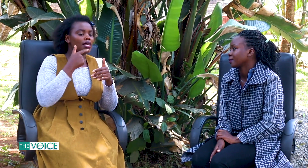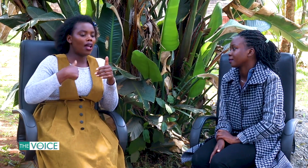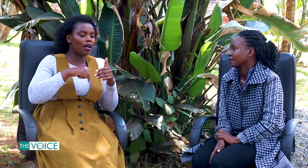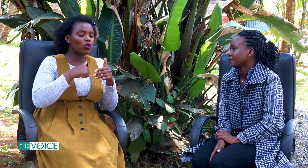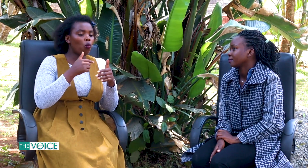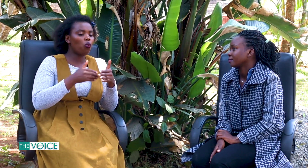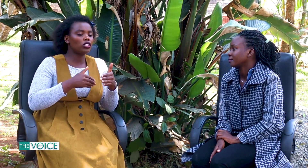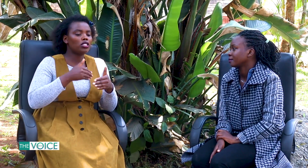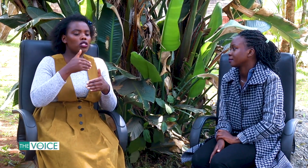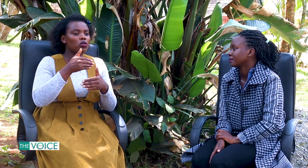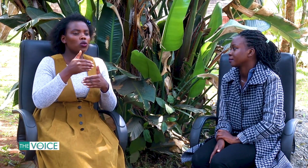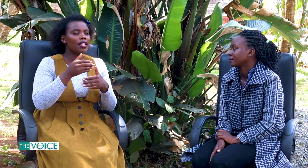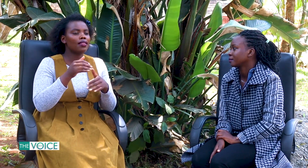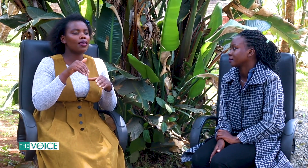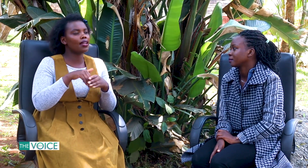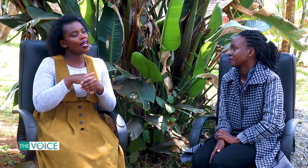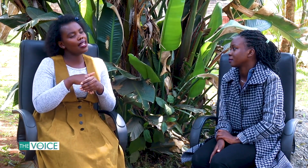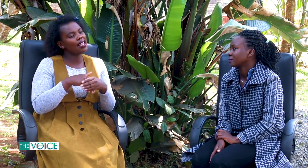have achieved something from that.